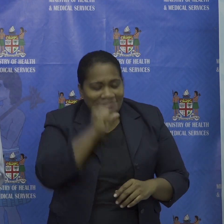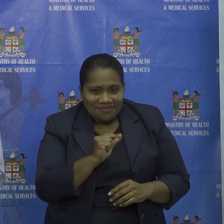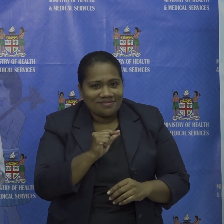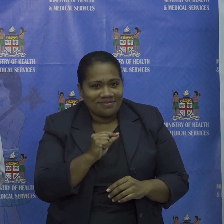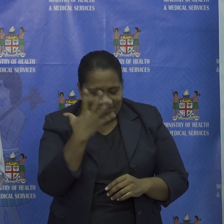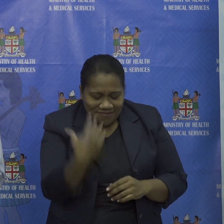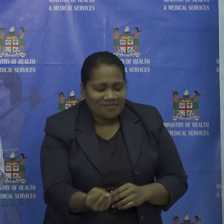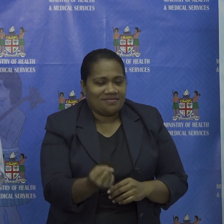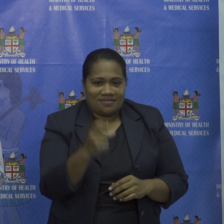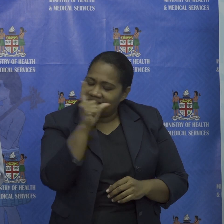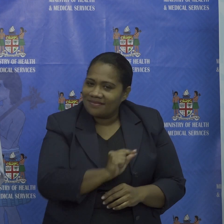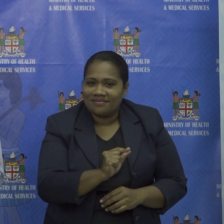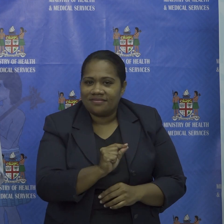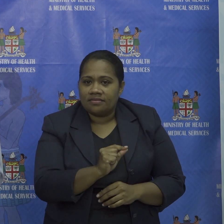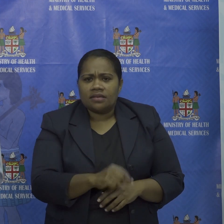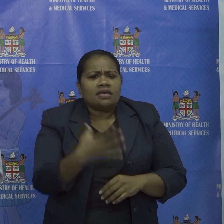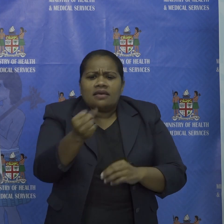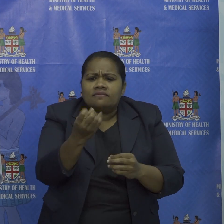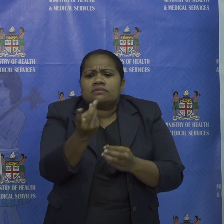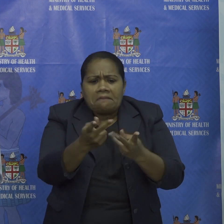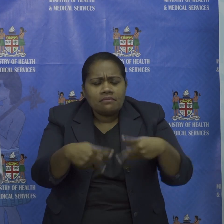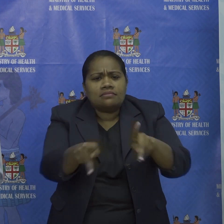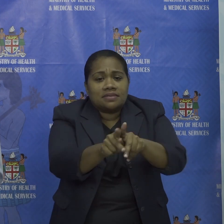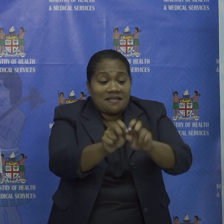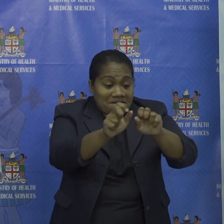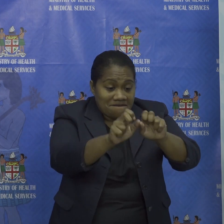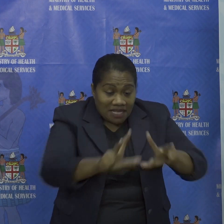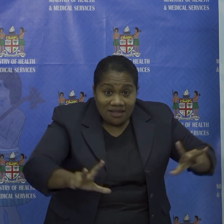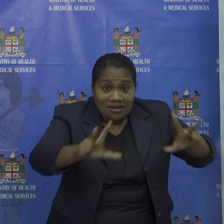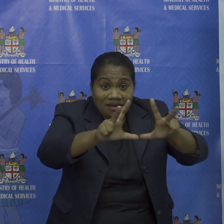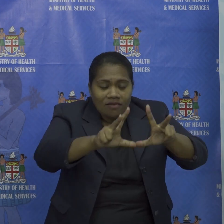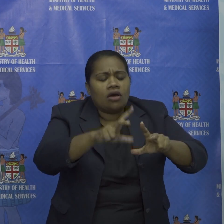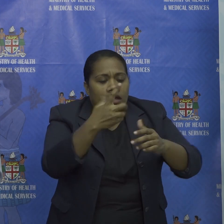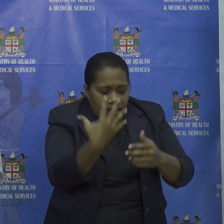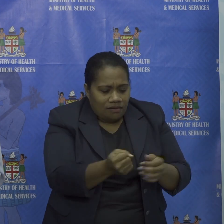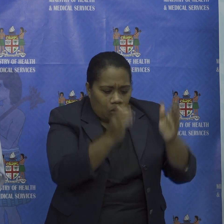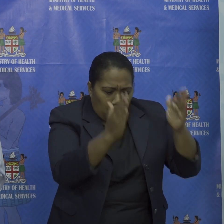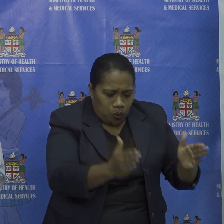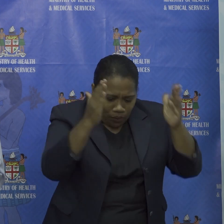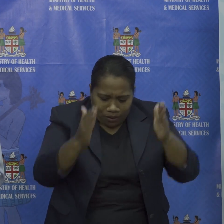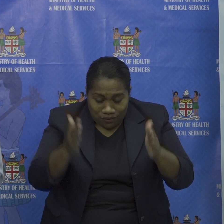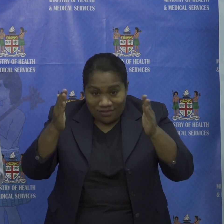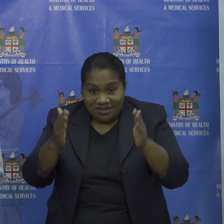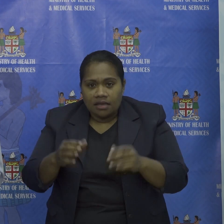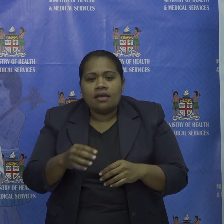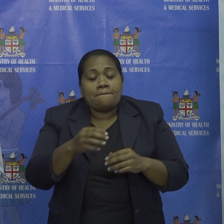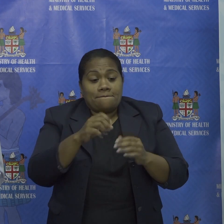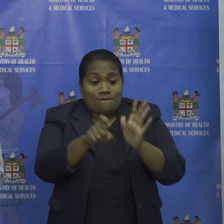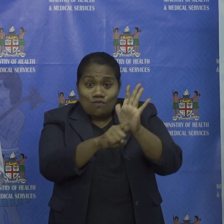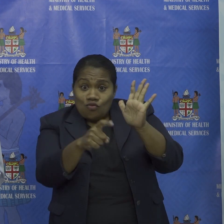Certain areas of Viti were already cordoned off into containment zones. Functionally, Ra is already